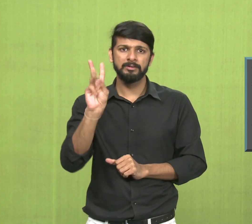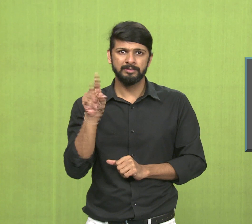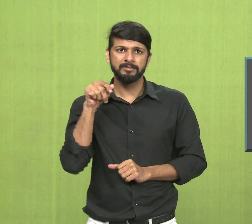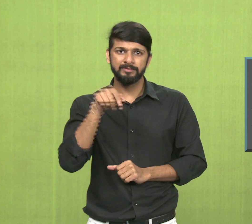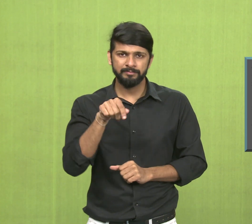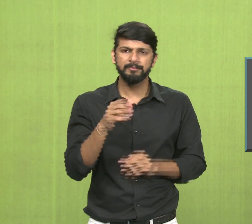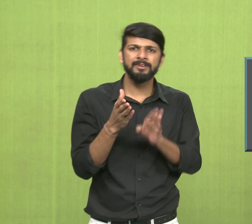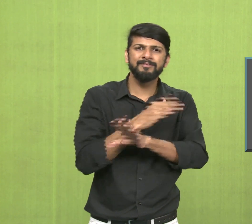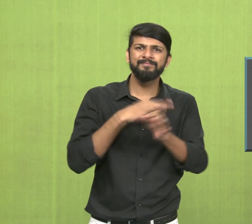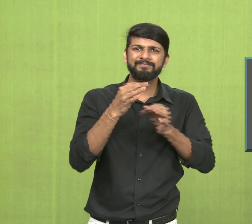Answer 3.